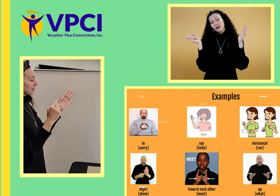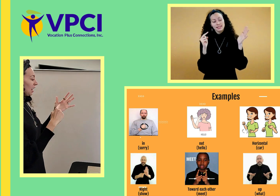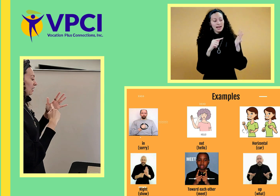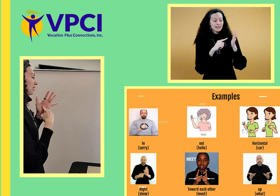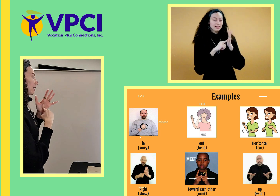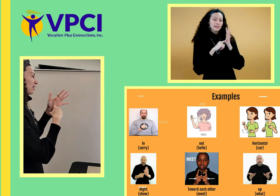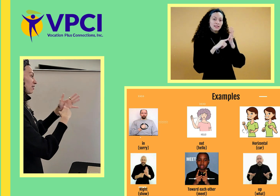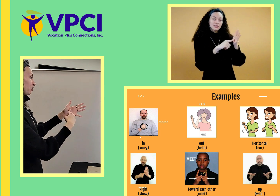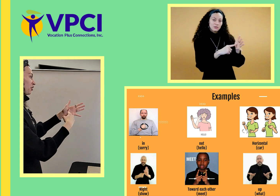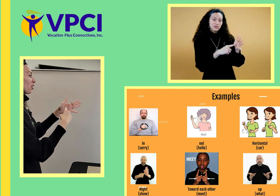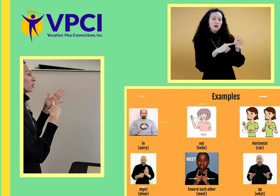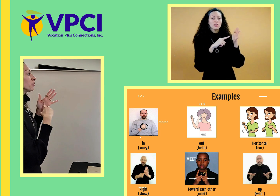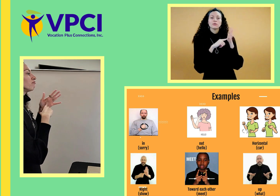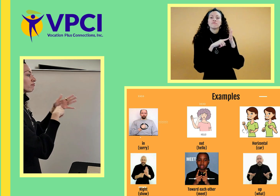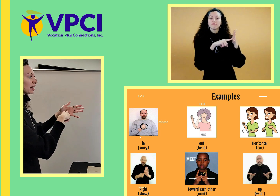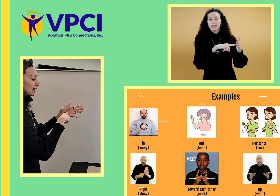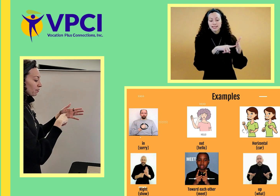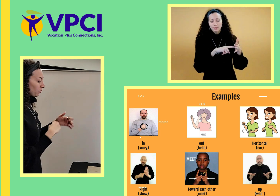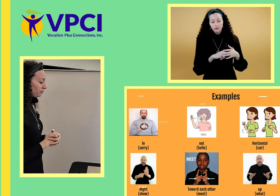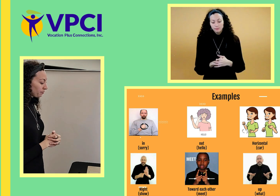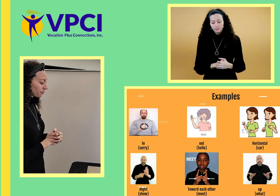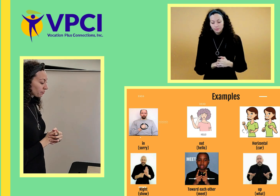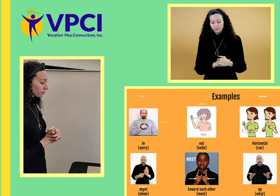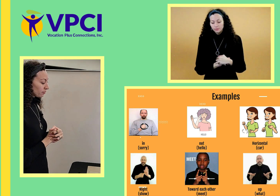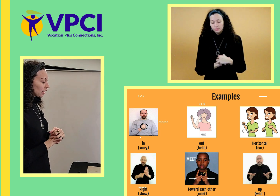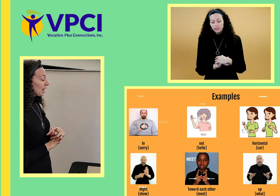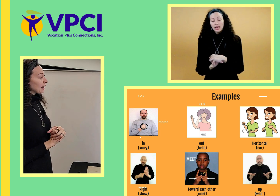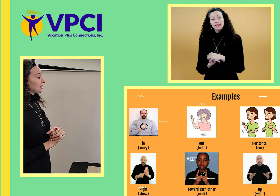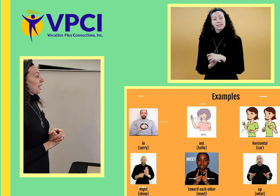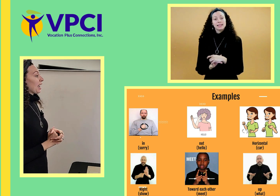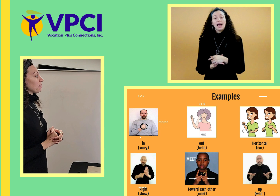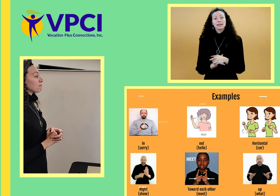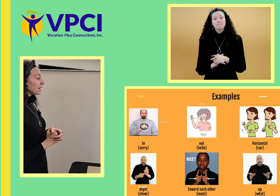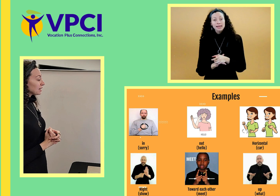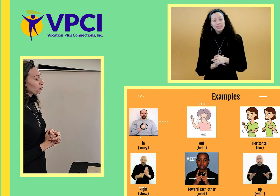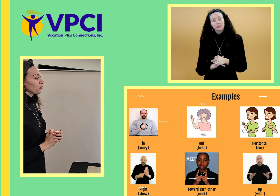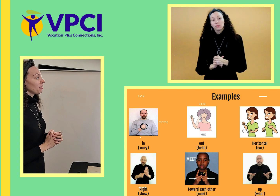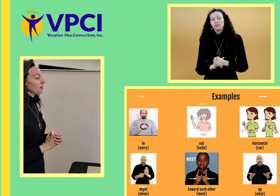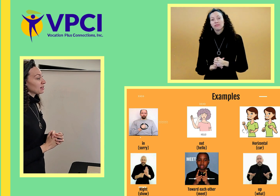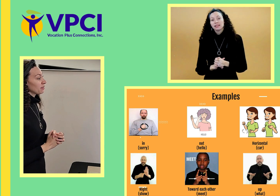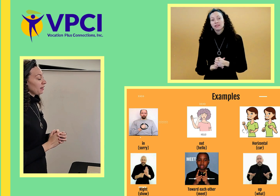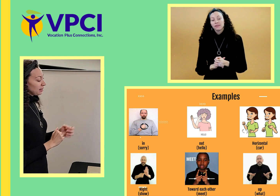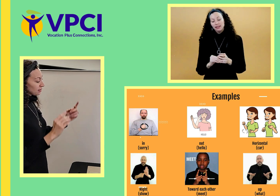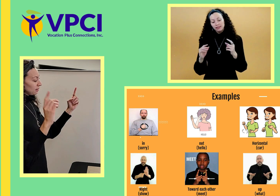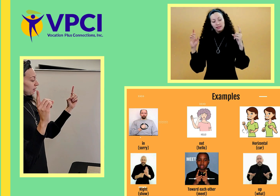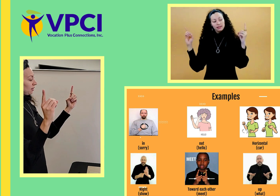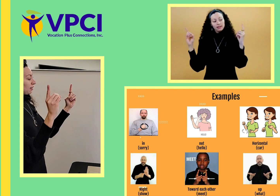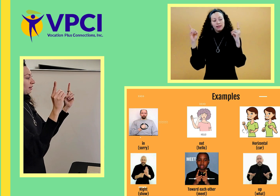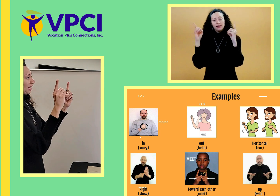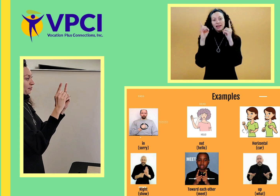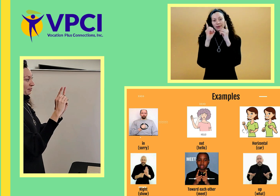facing the right side. So show, example. The sign meet will be face to